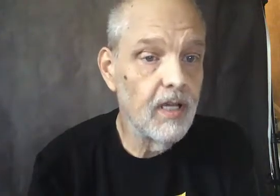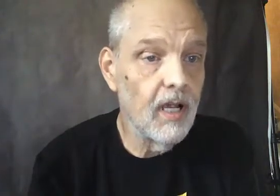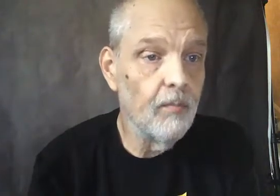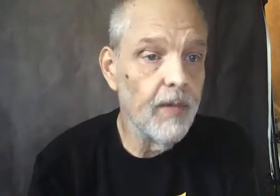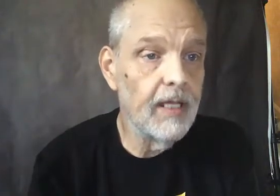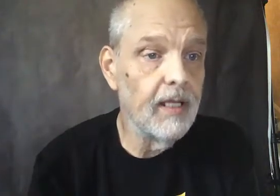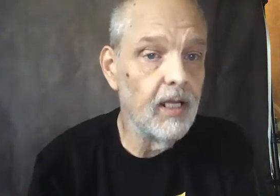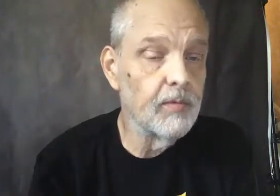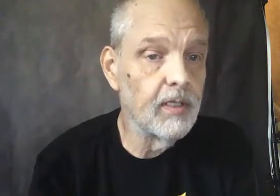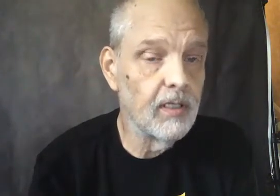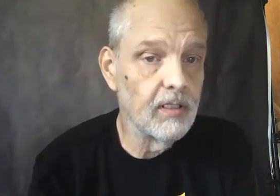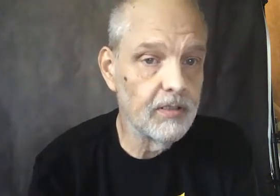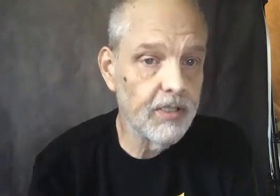a man named Charles